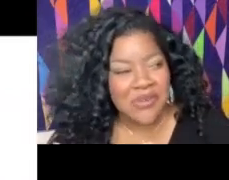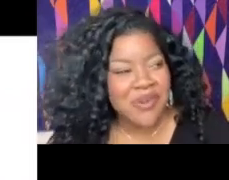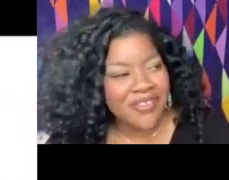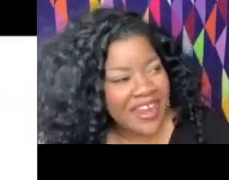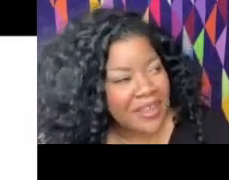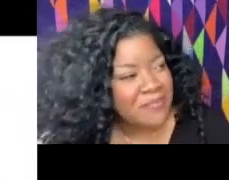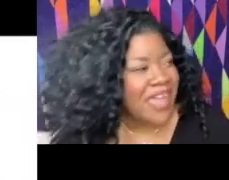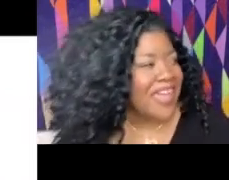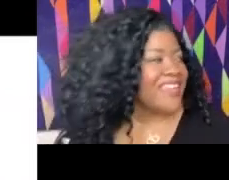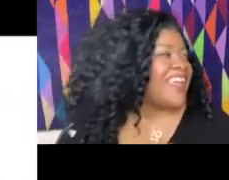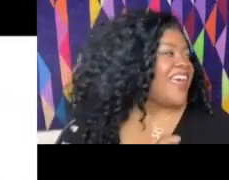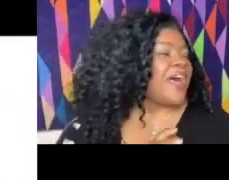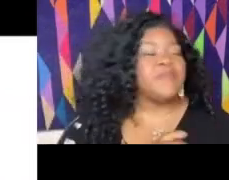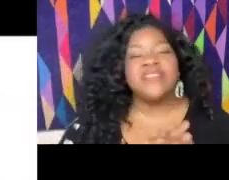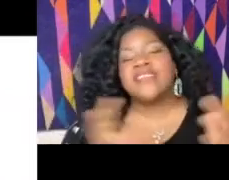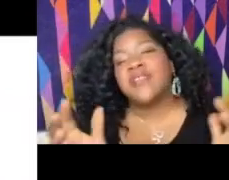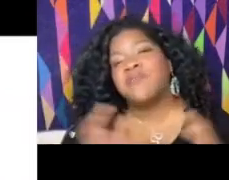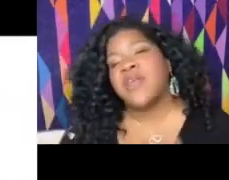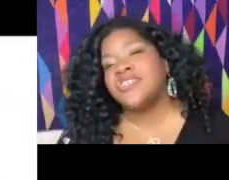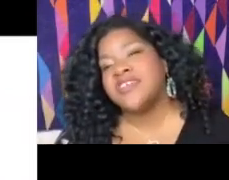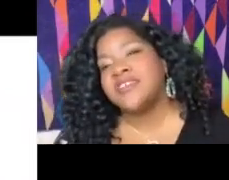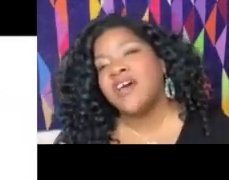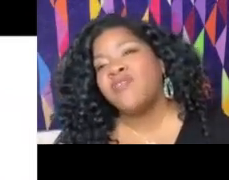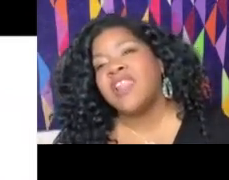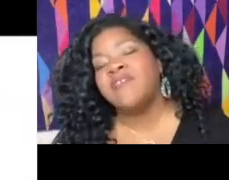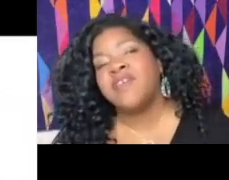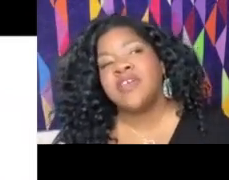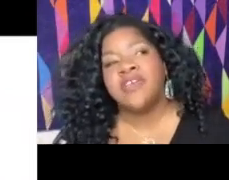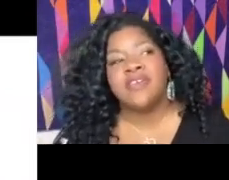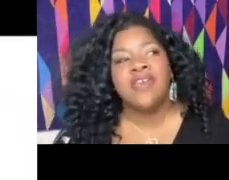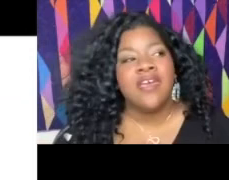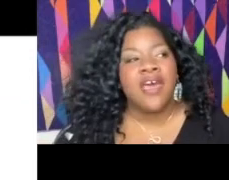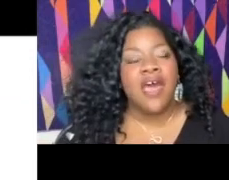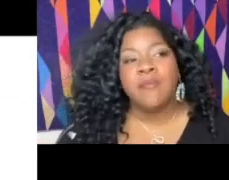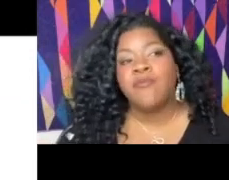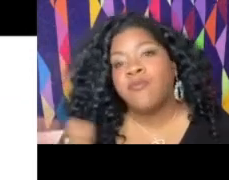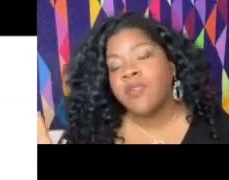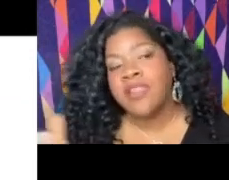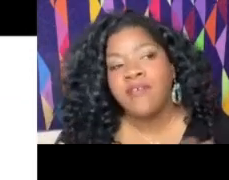is an artwork that I made in celebration of loving